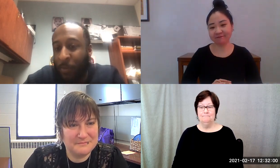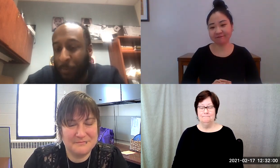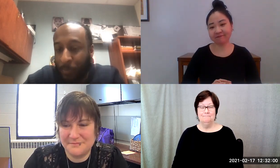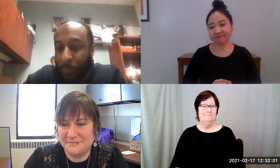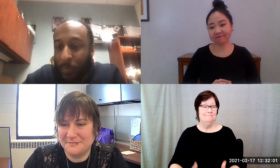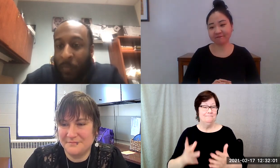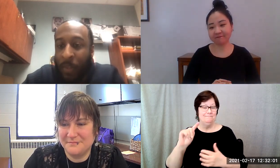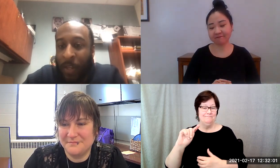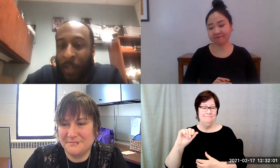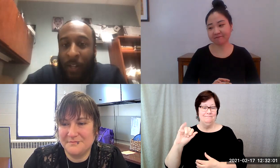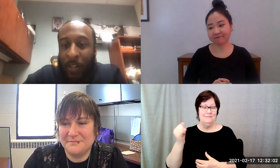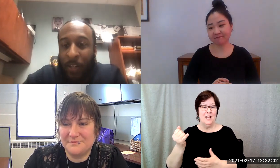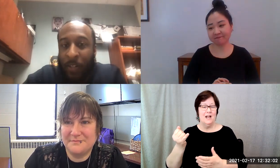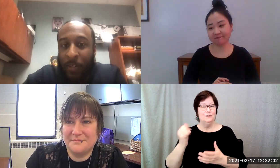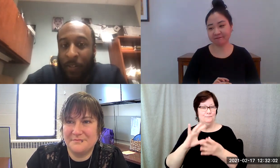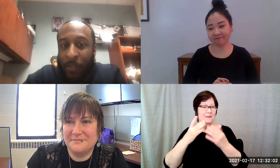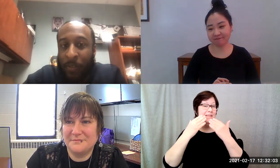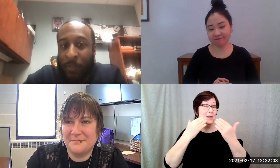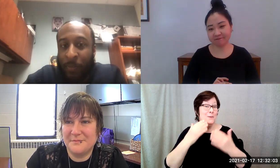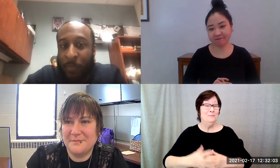Thank you.